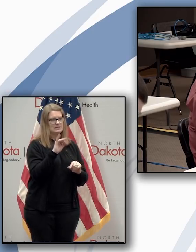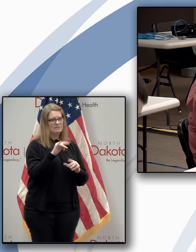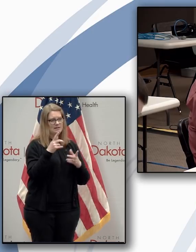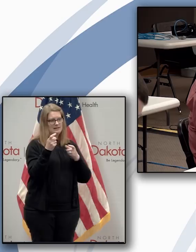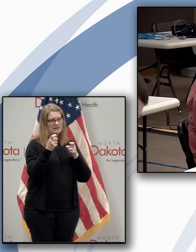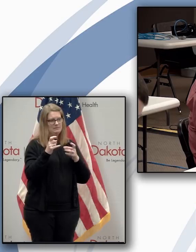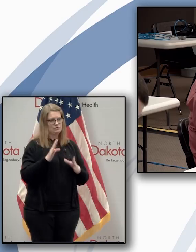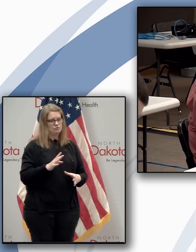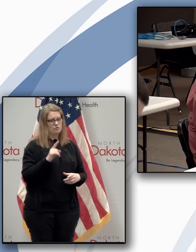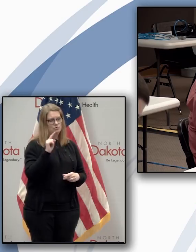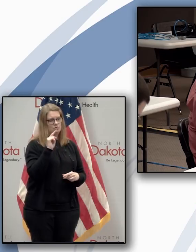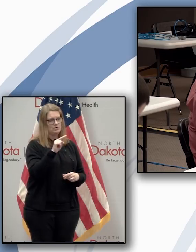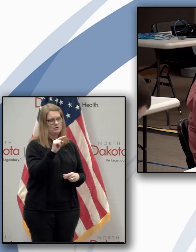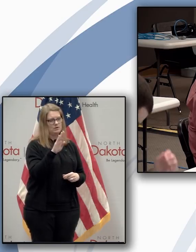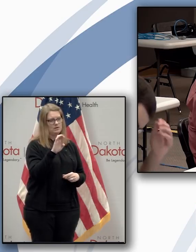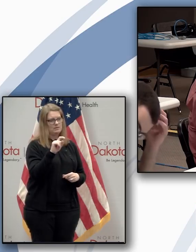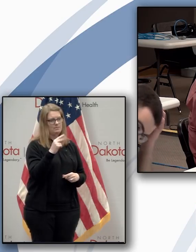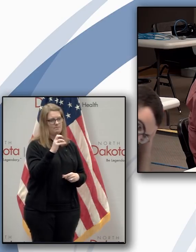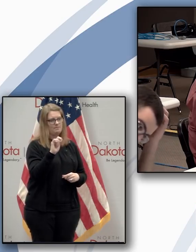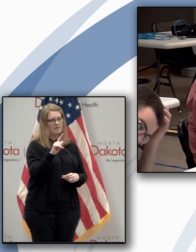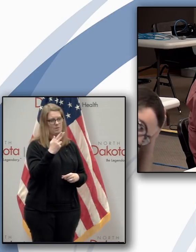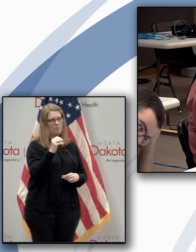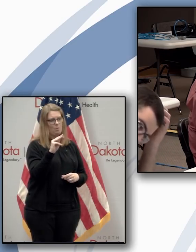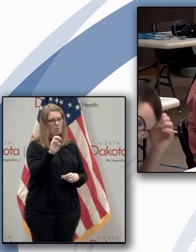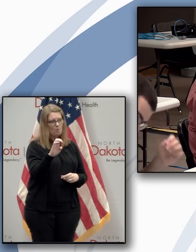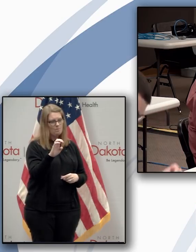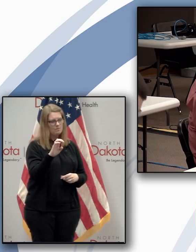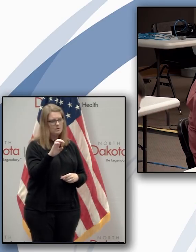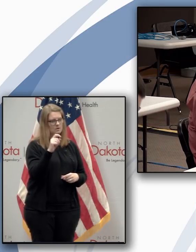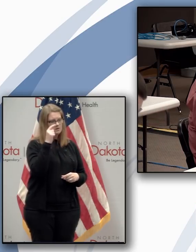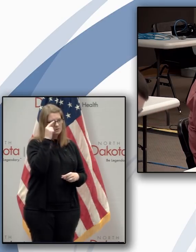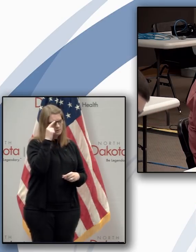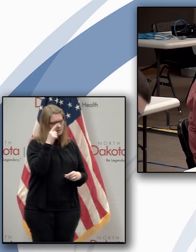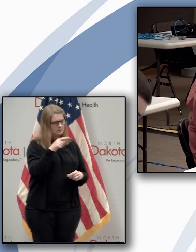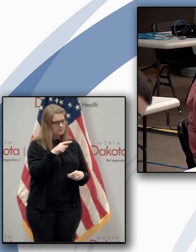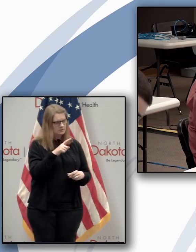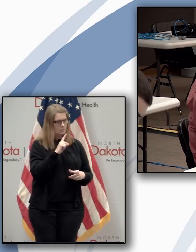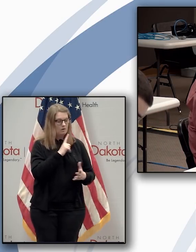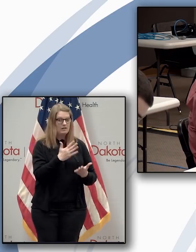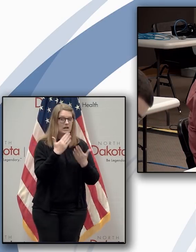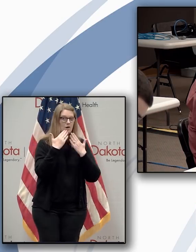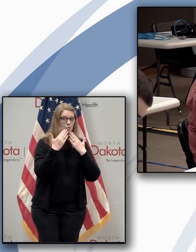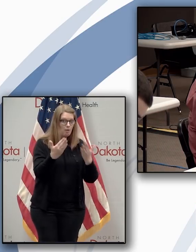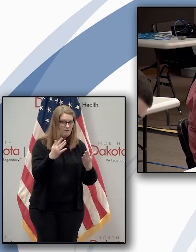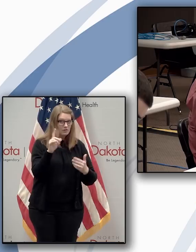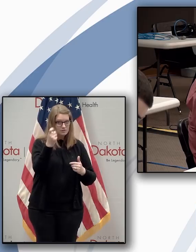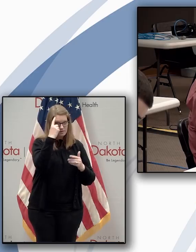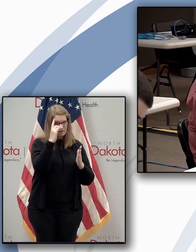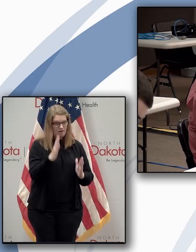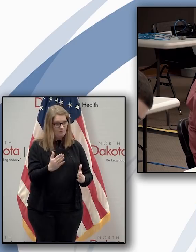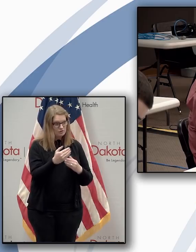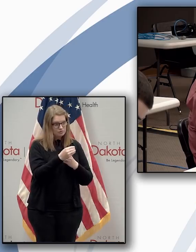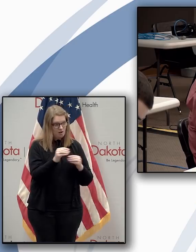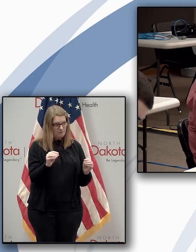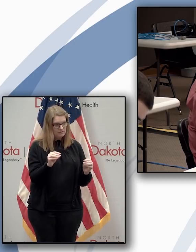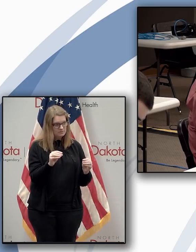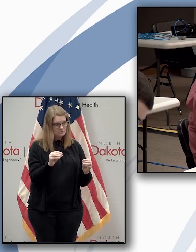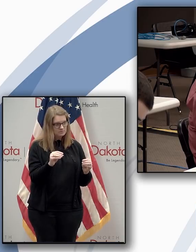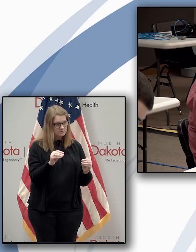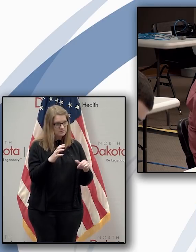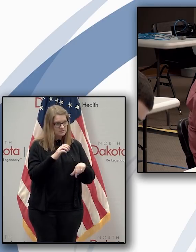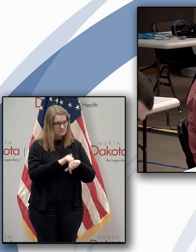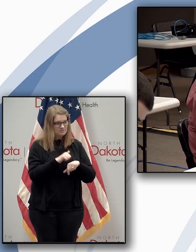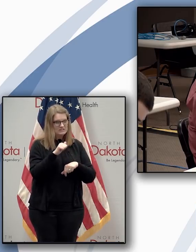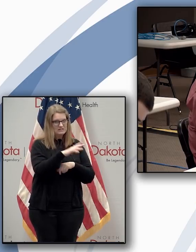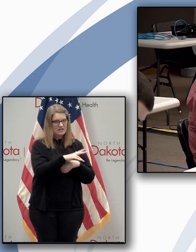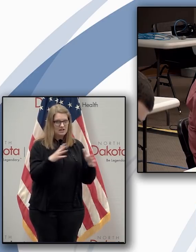at the Bethel Home, says that they are grateful to the governor's office for sending out that